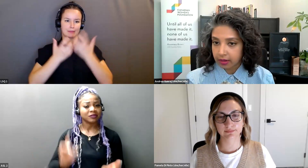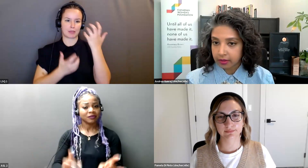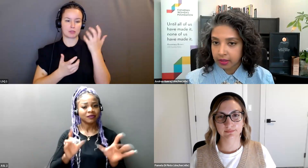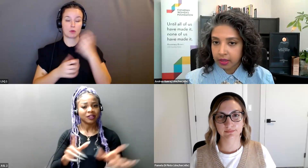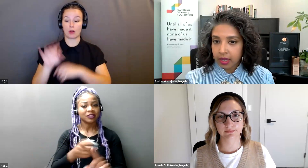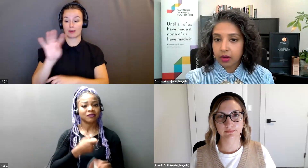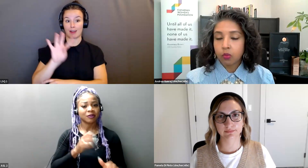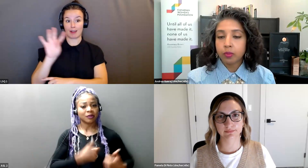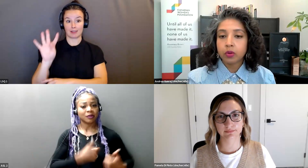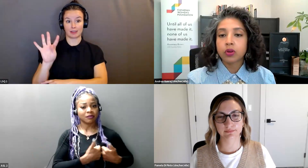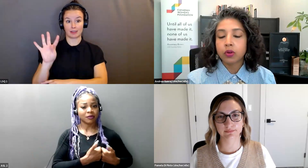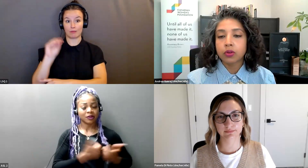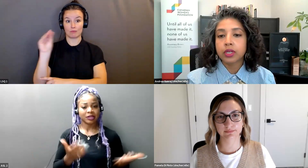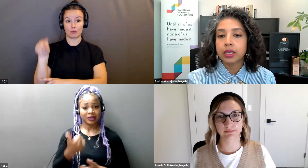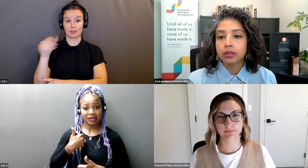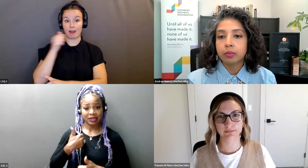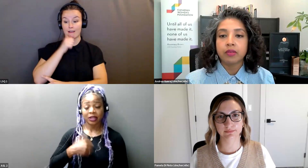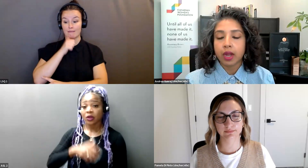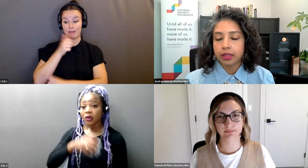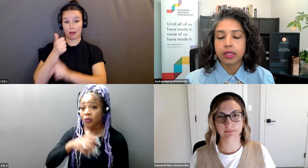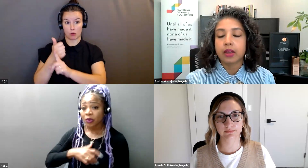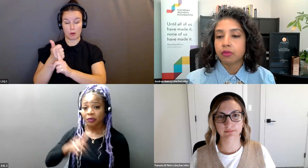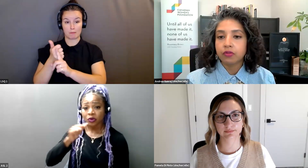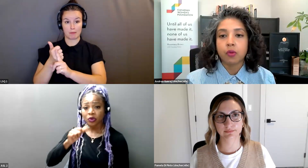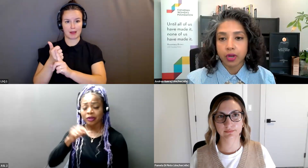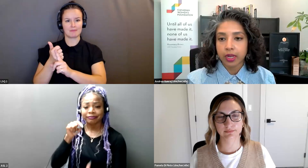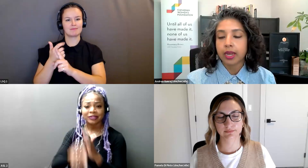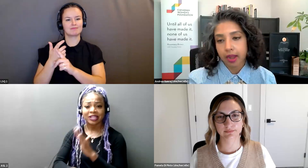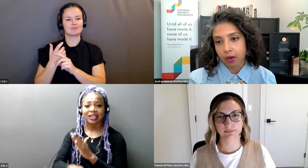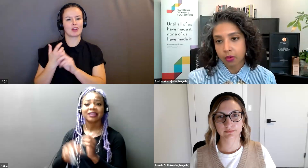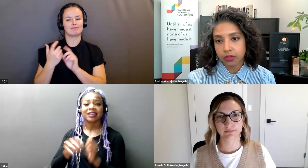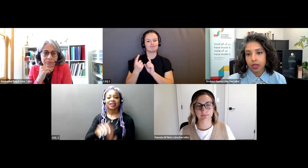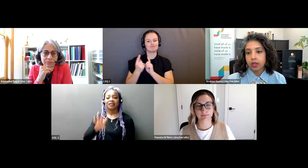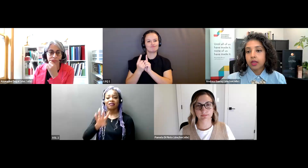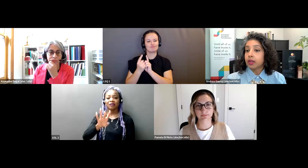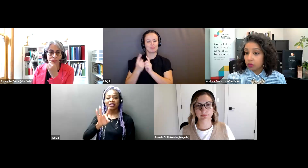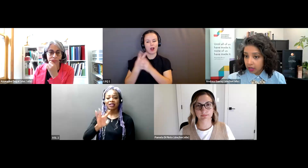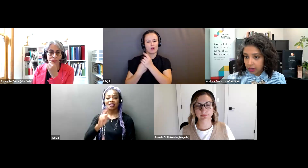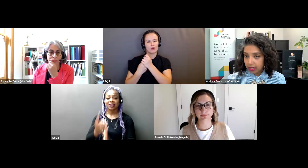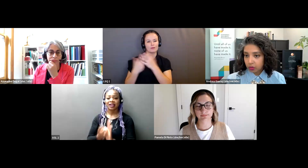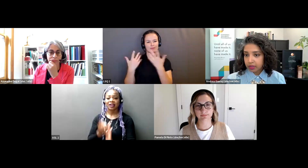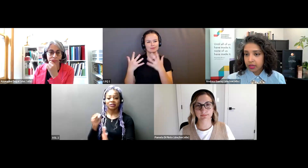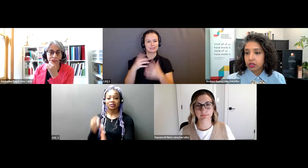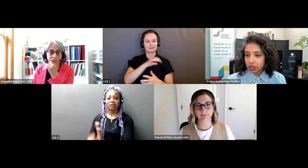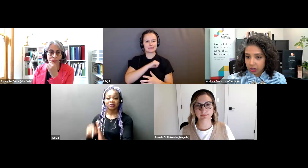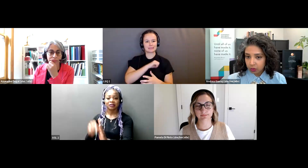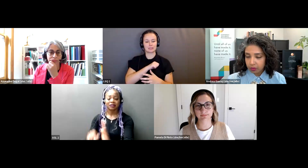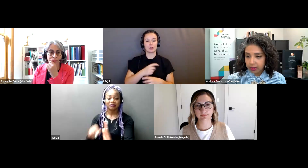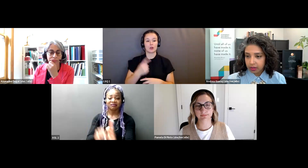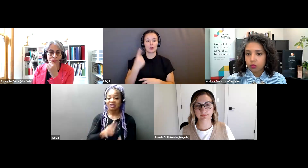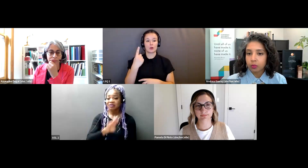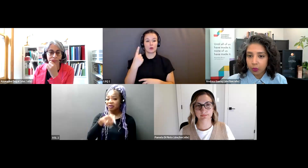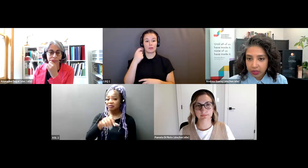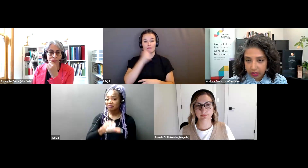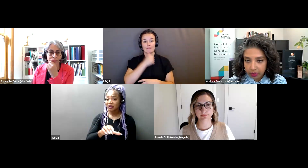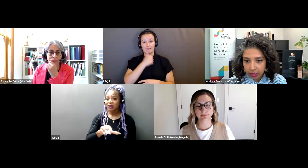in Canada, and a woman or girl killed by violence every 48 hours. And racialized women, Indigenous